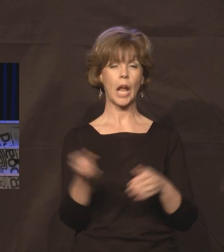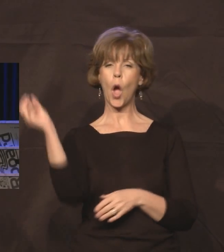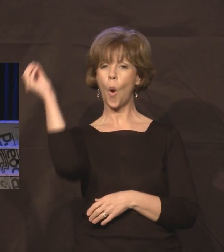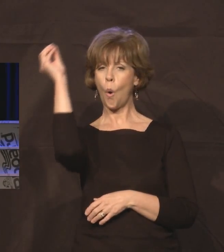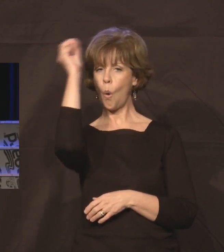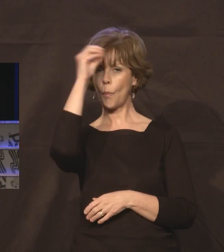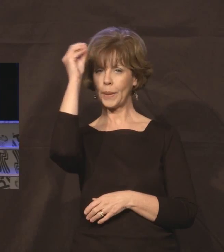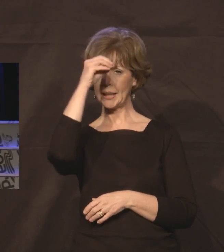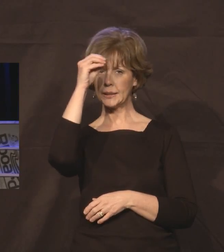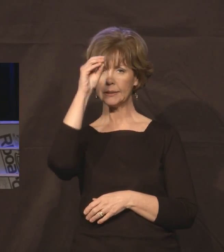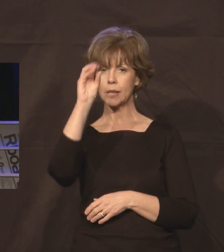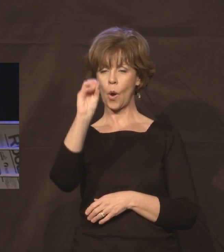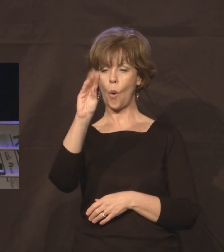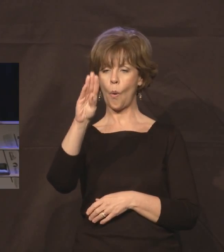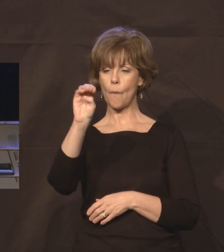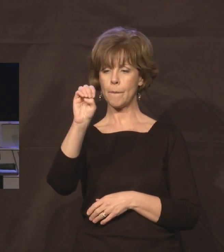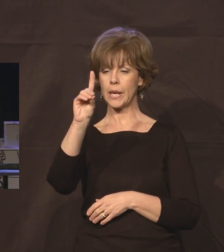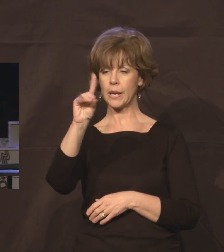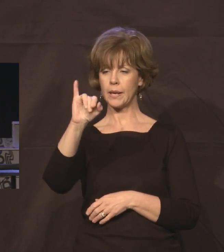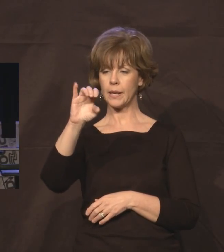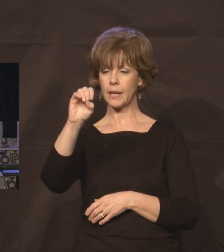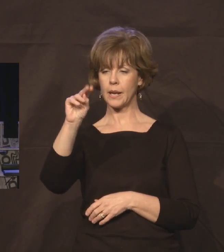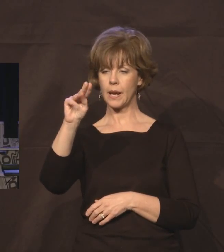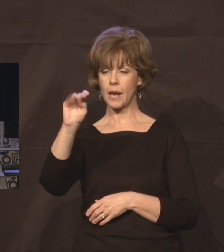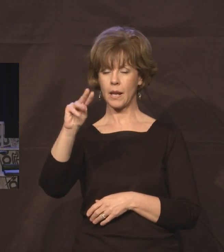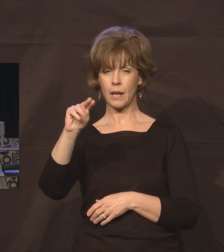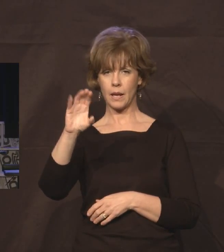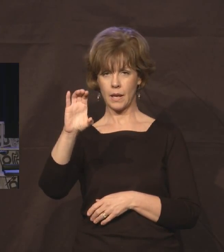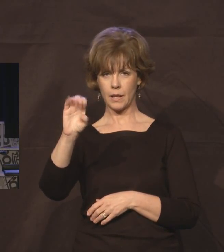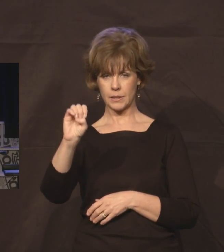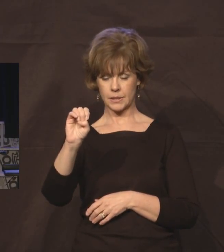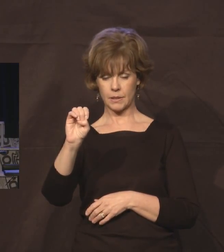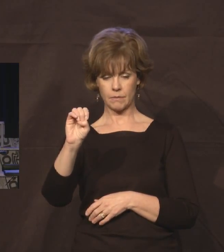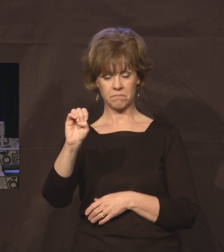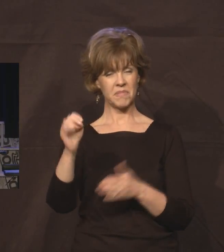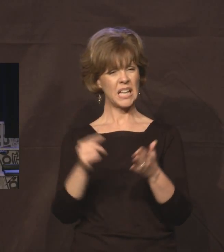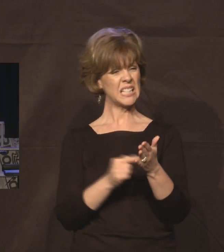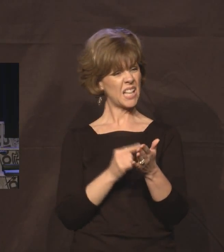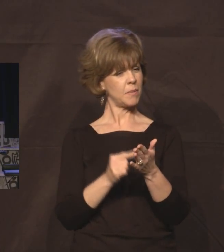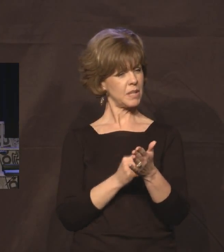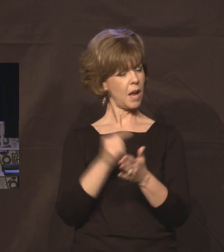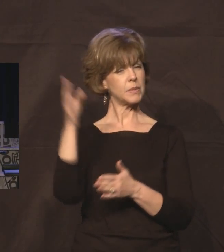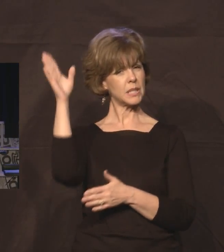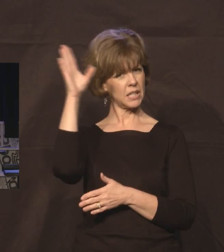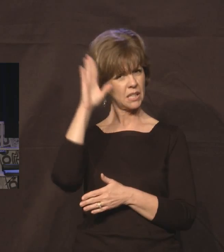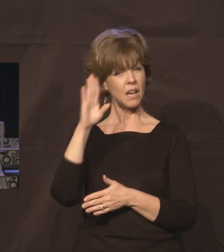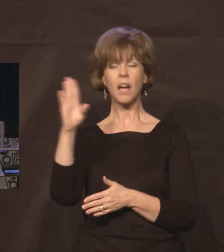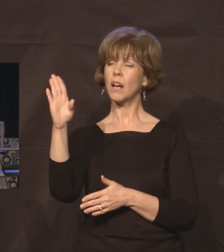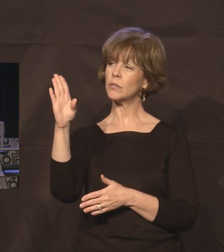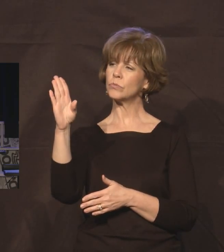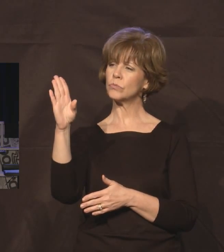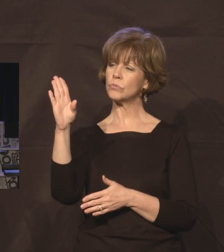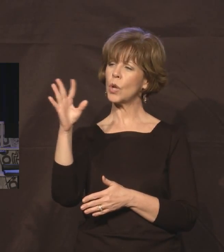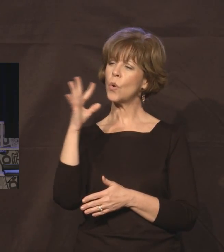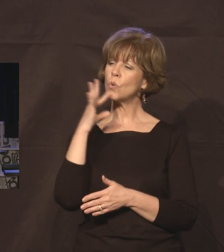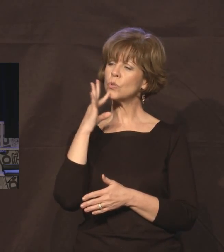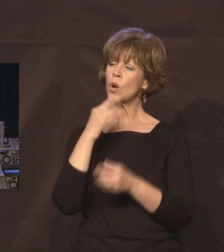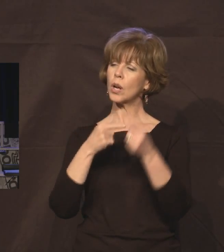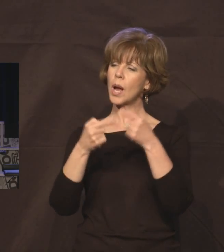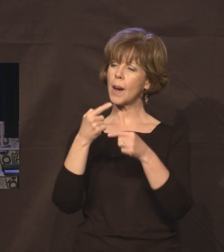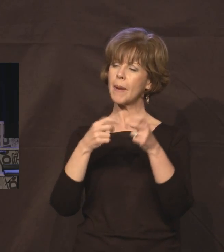I think it starts with how you see him, because I think you have to trust him, because there's times when he talks to us about very difficult things, and to be